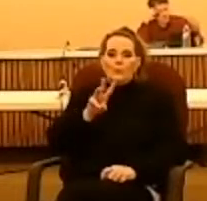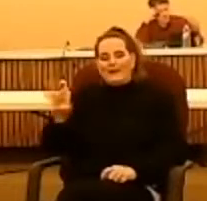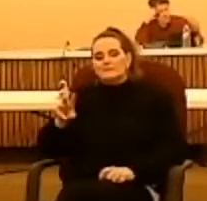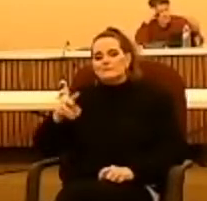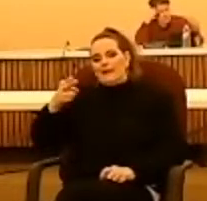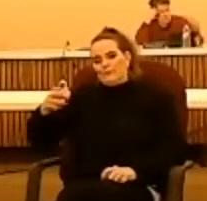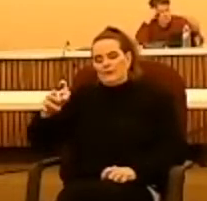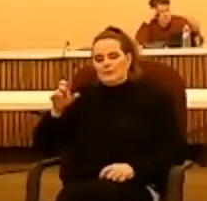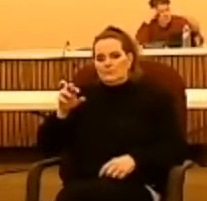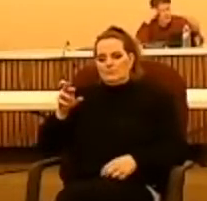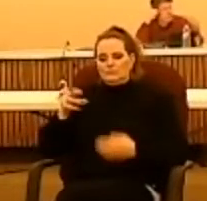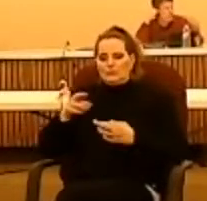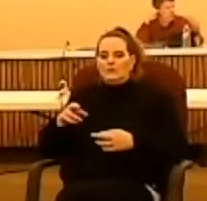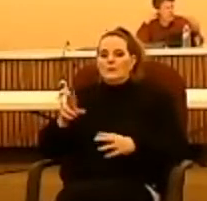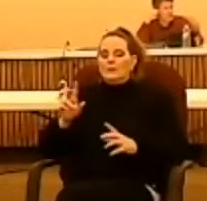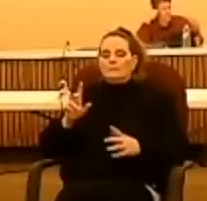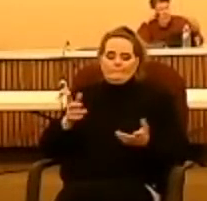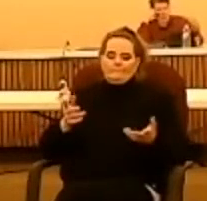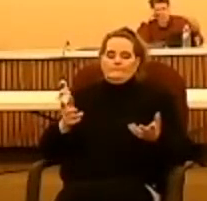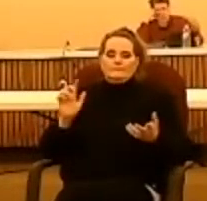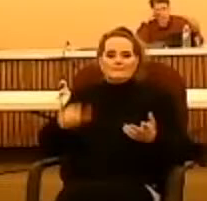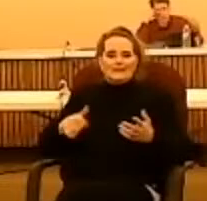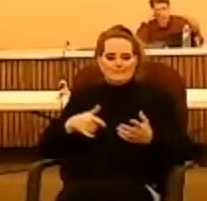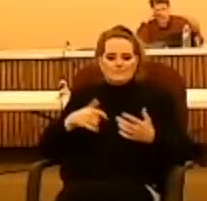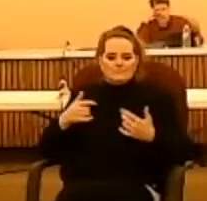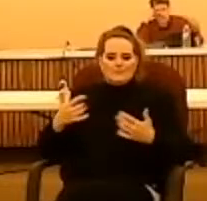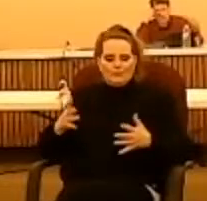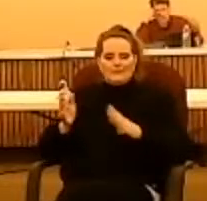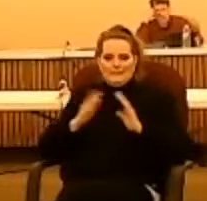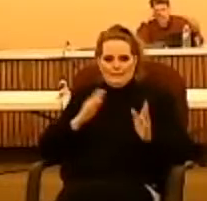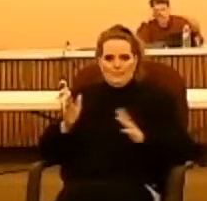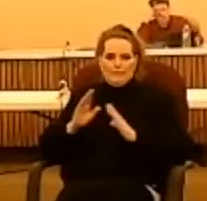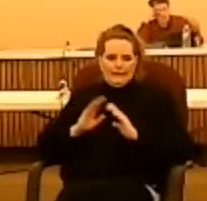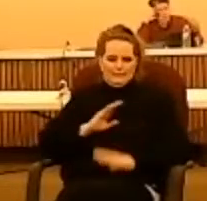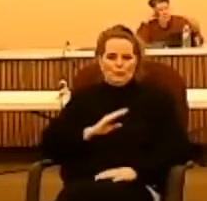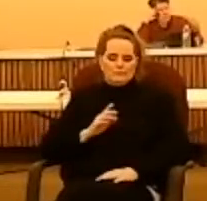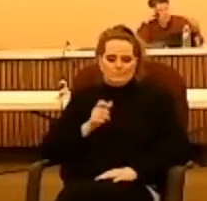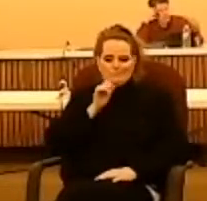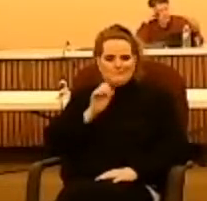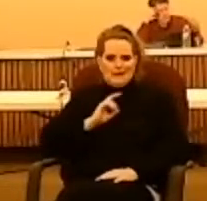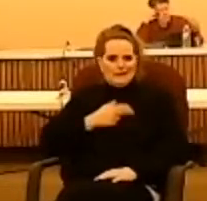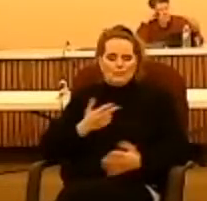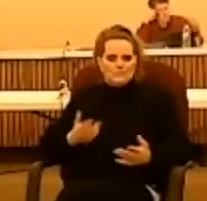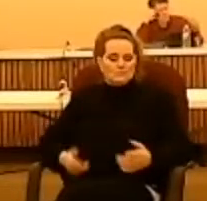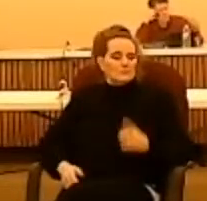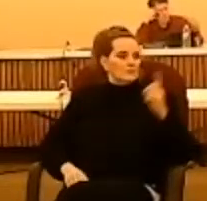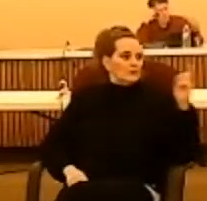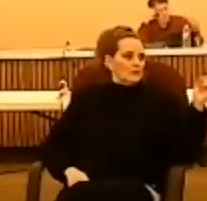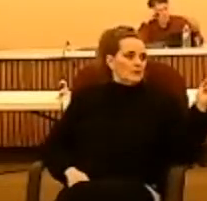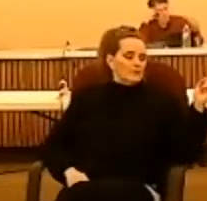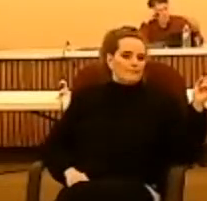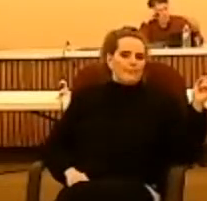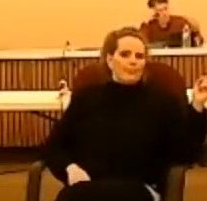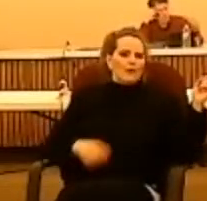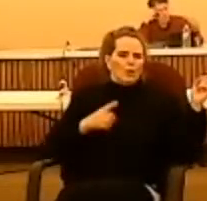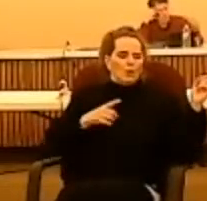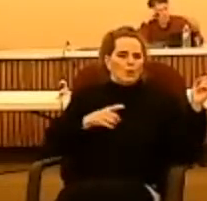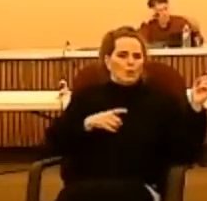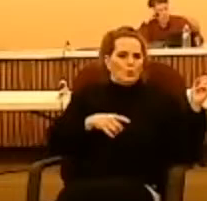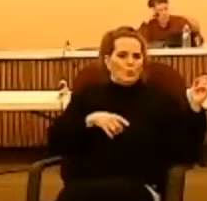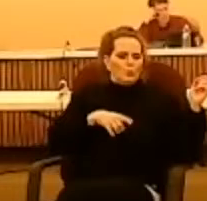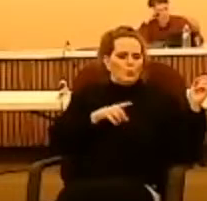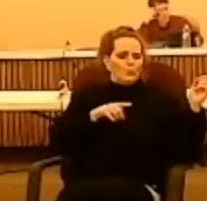But like I said, that's actually in the planning board's domain, not ours. But Was there any land bank parking in this project?